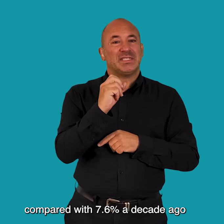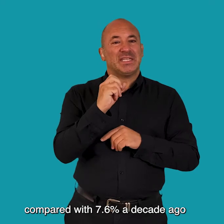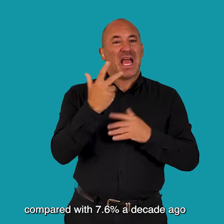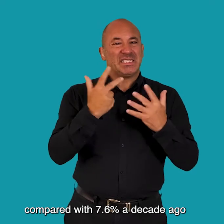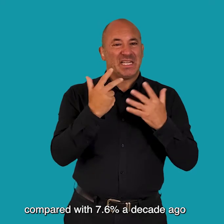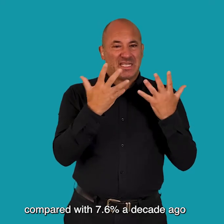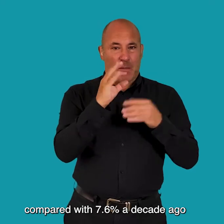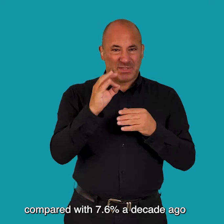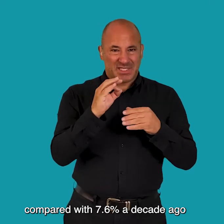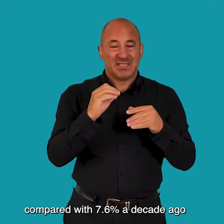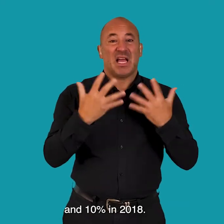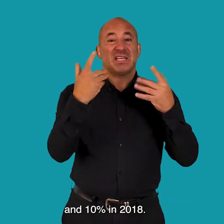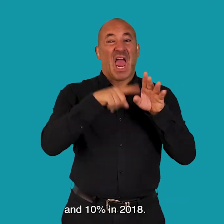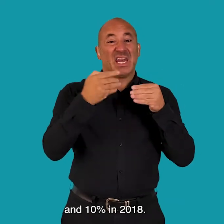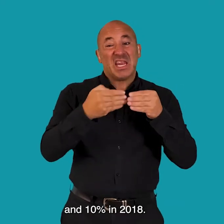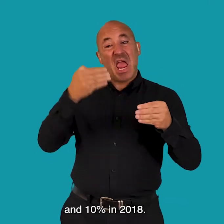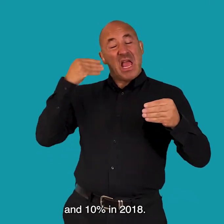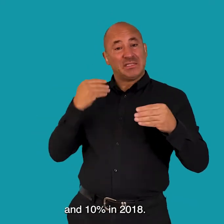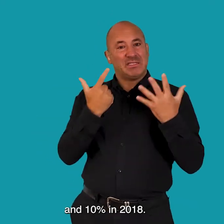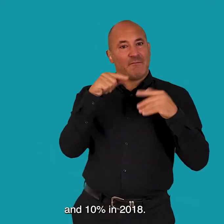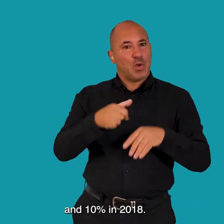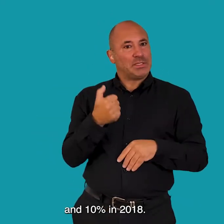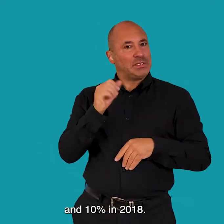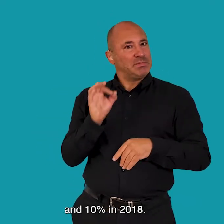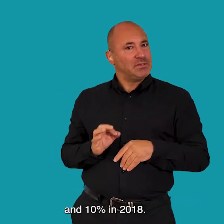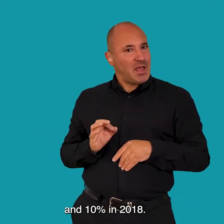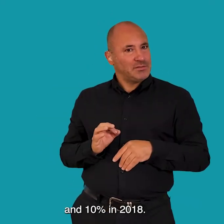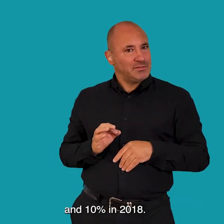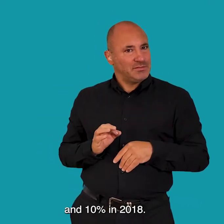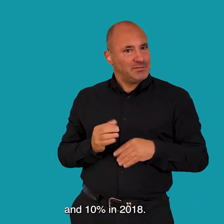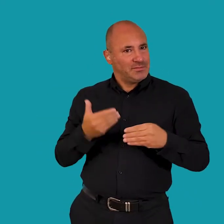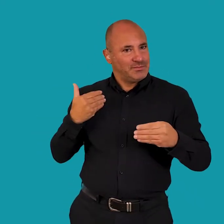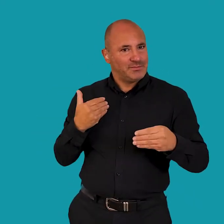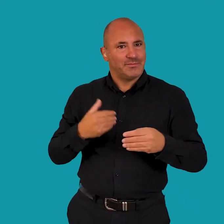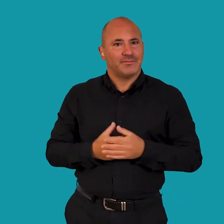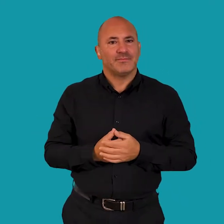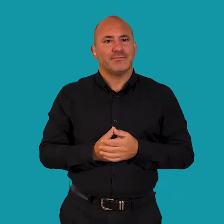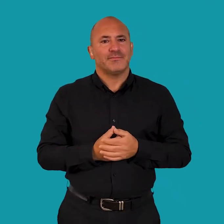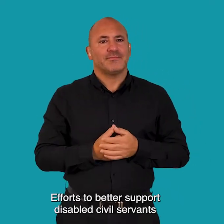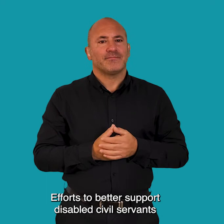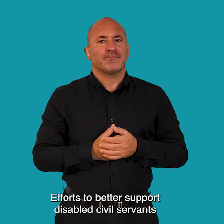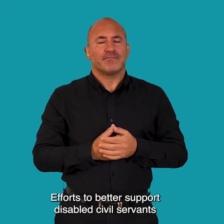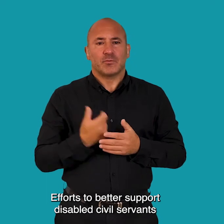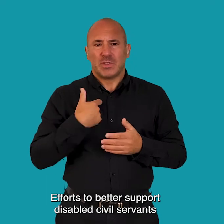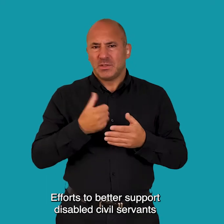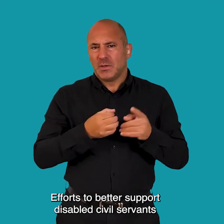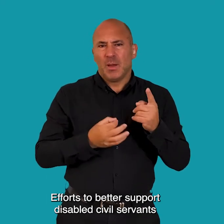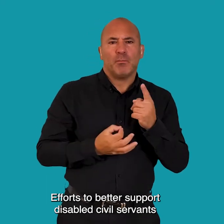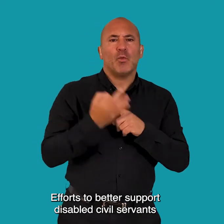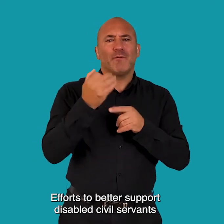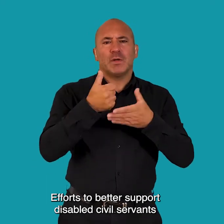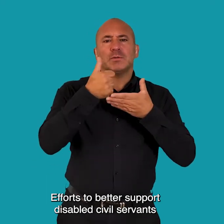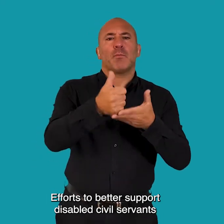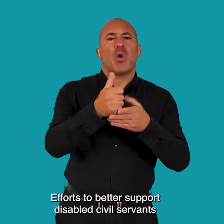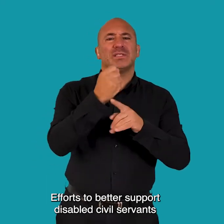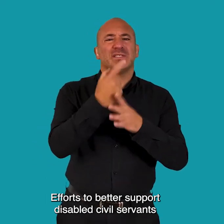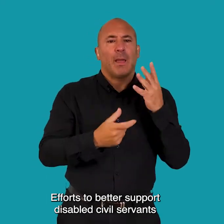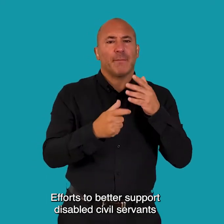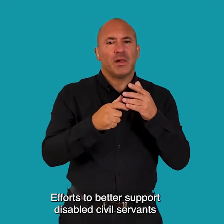a decade ago and 10% in 2018. Efforts to better support disabled civil servants